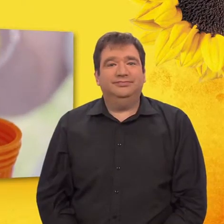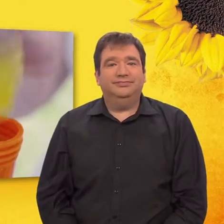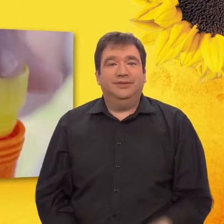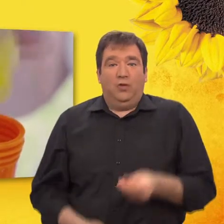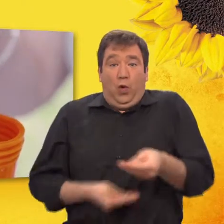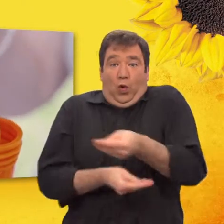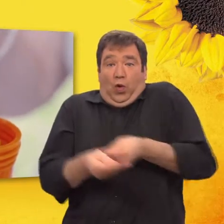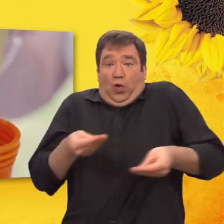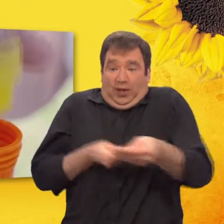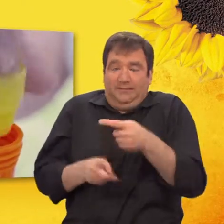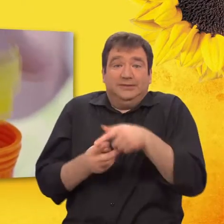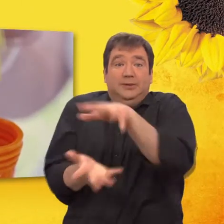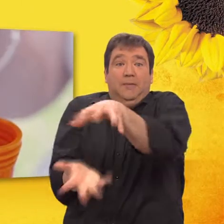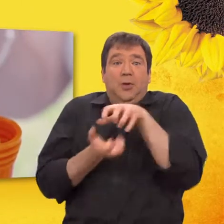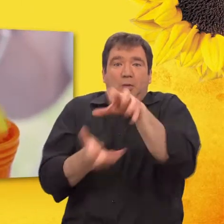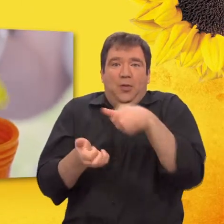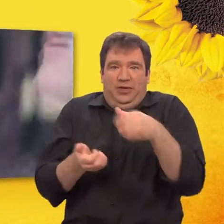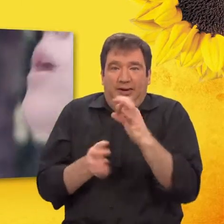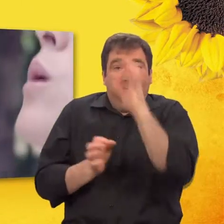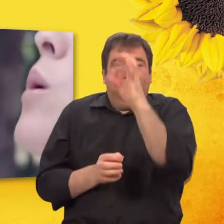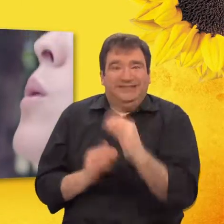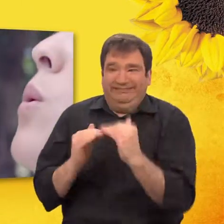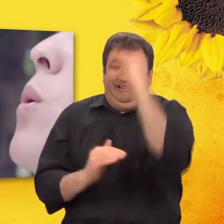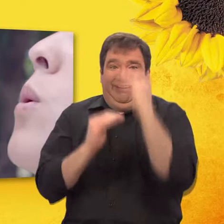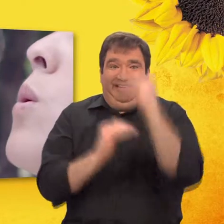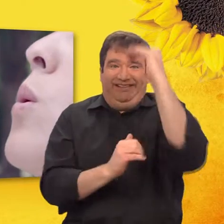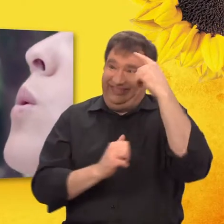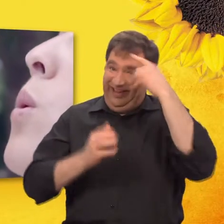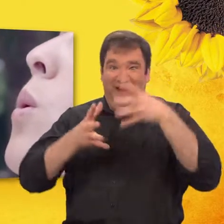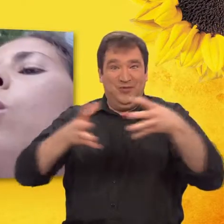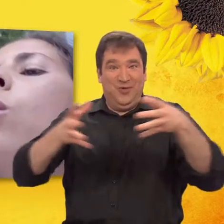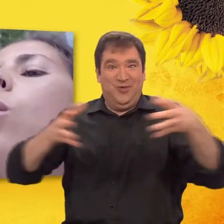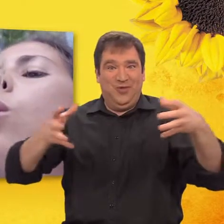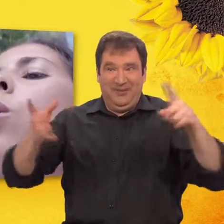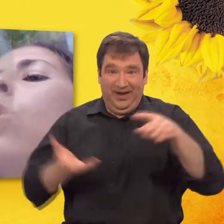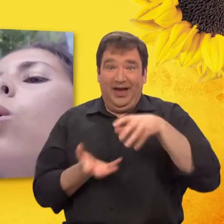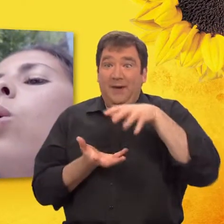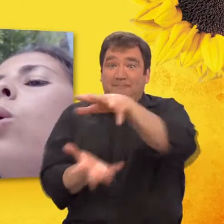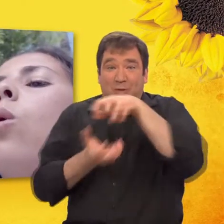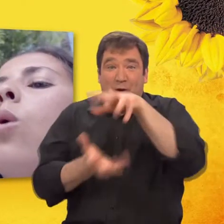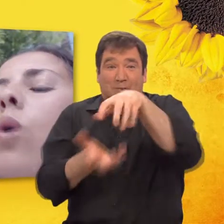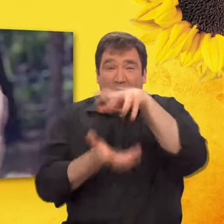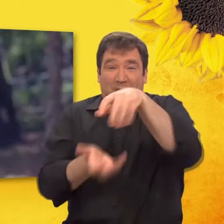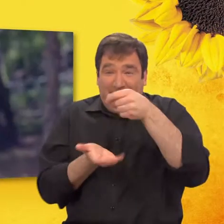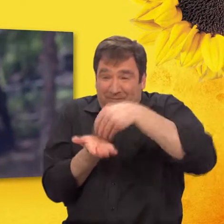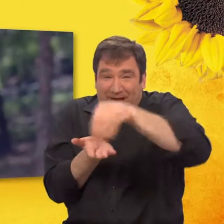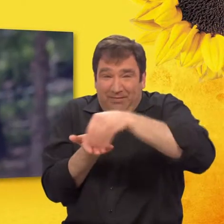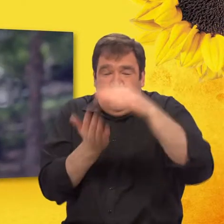Risky financial moves and easy-to-get loans with unaffordable interest rates created an illusion of solid